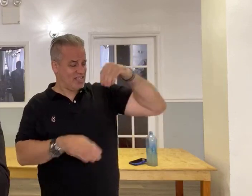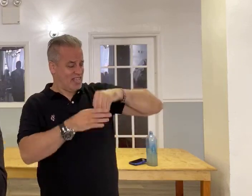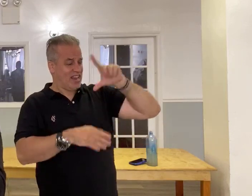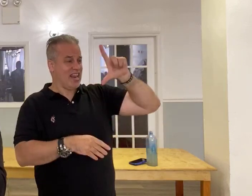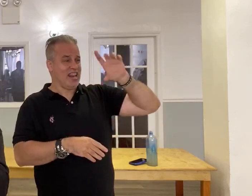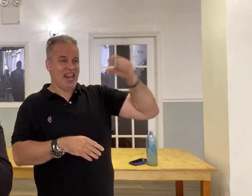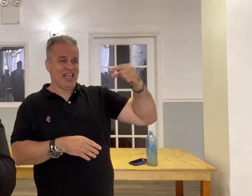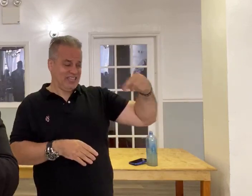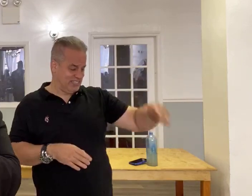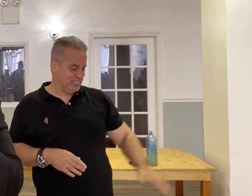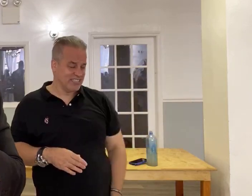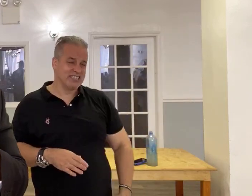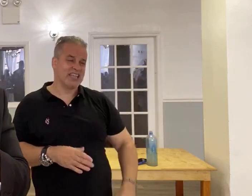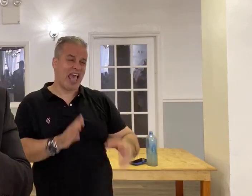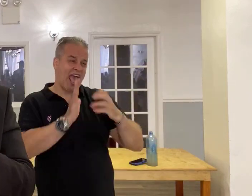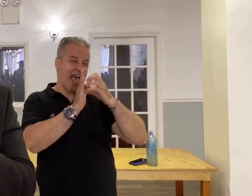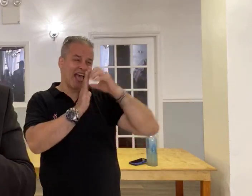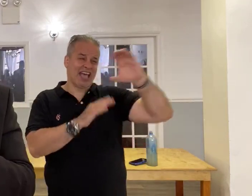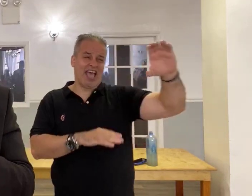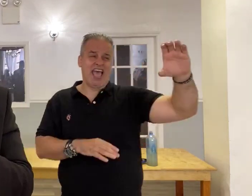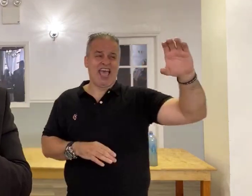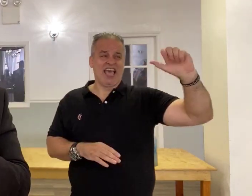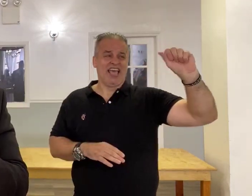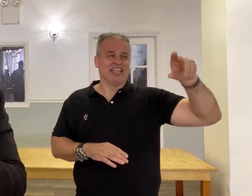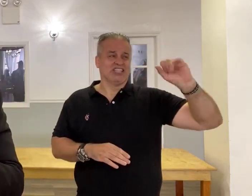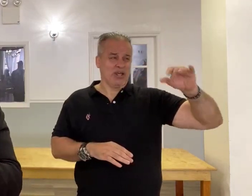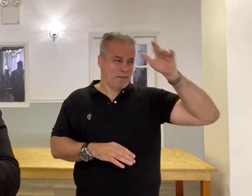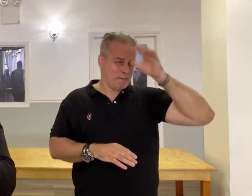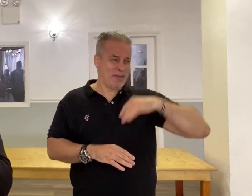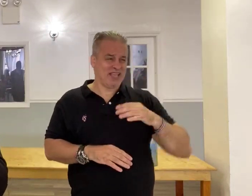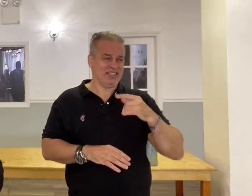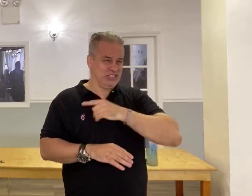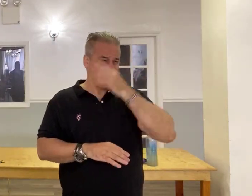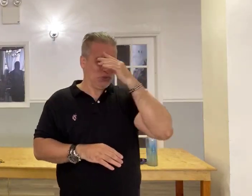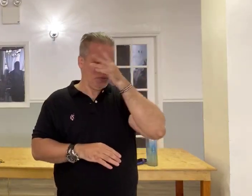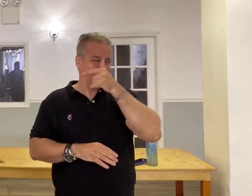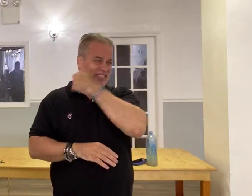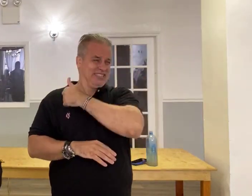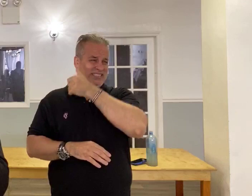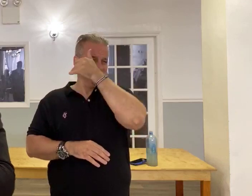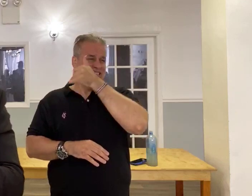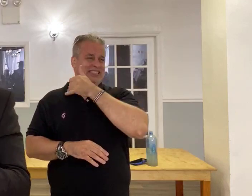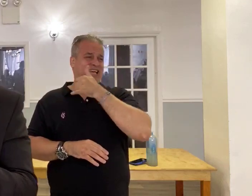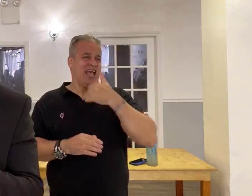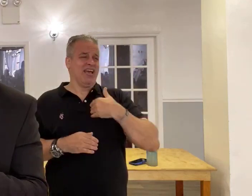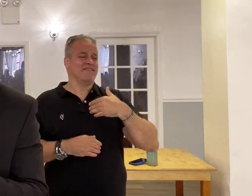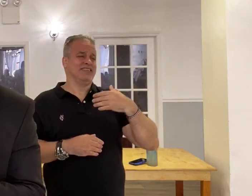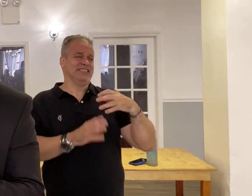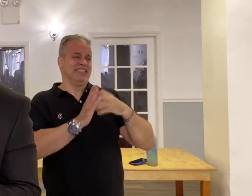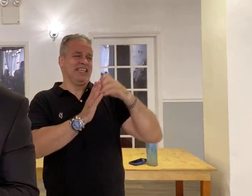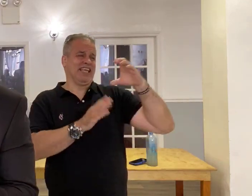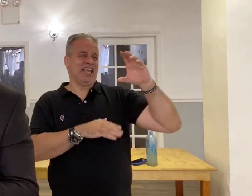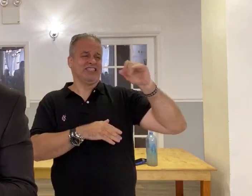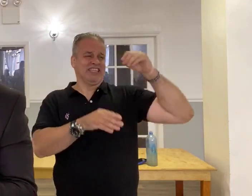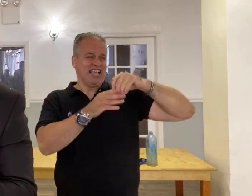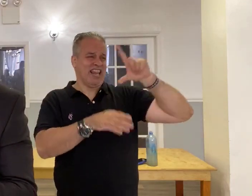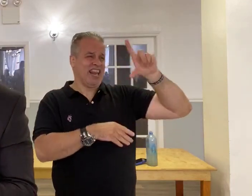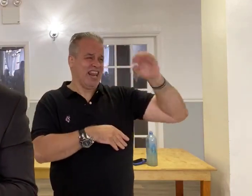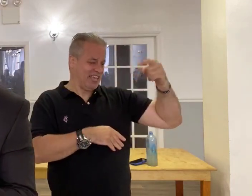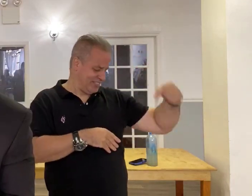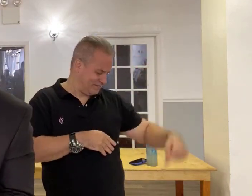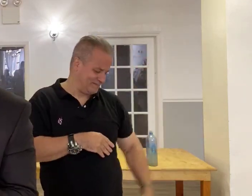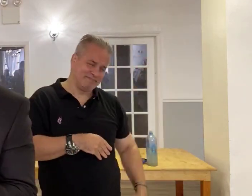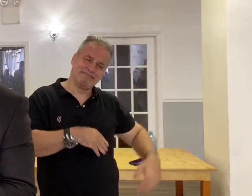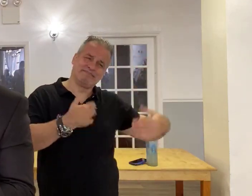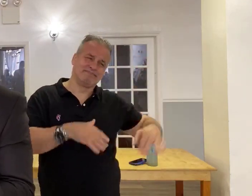That was many years ago. That's well over 10 or more years ago. To this day, I suppose, while I'm preaching right here, Pastor